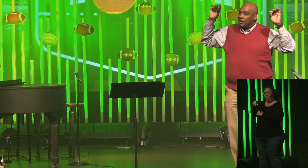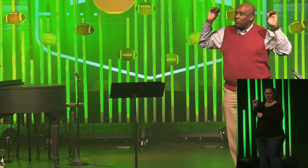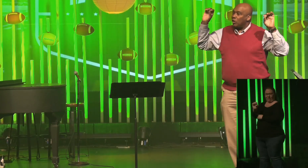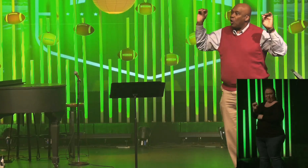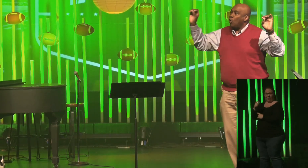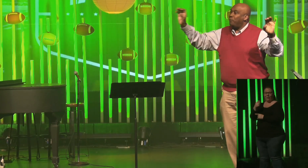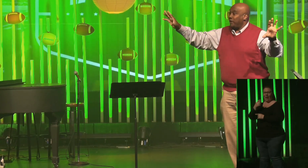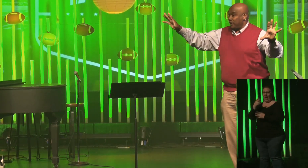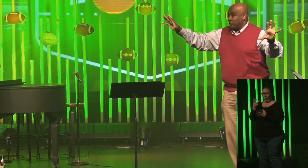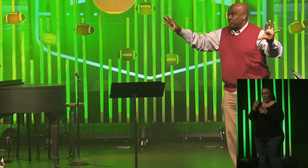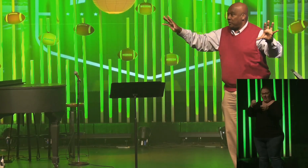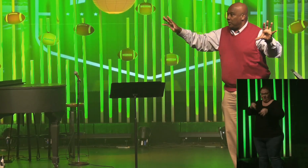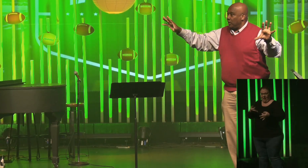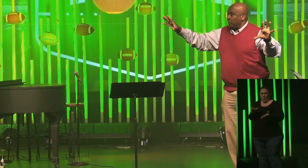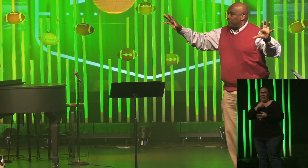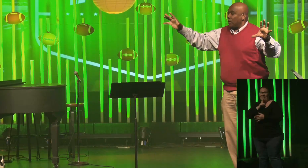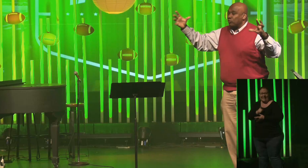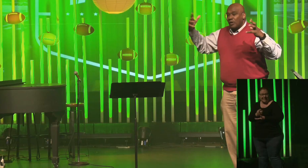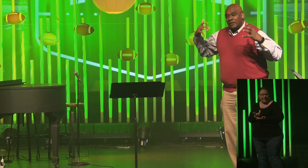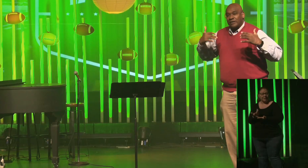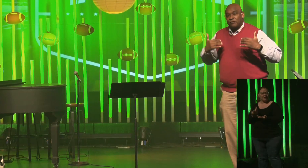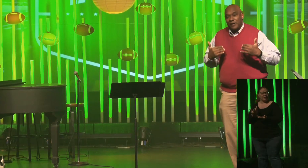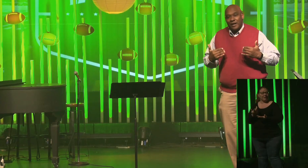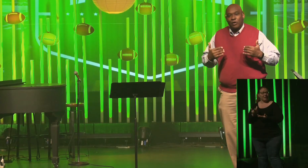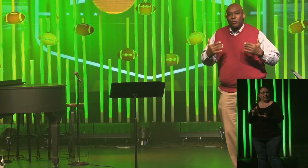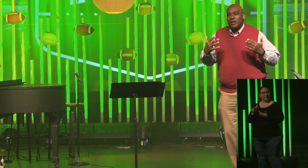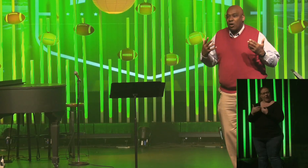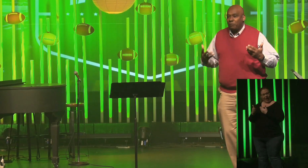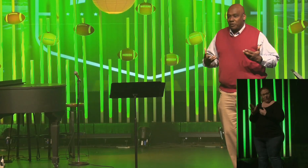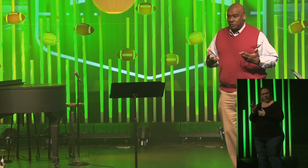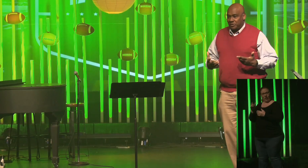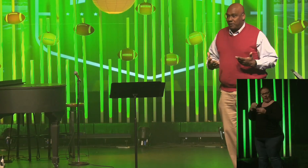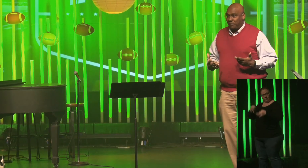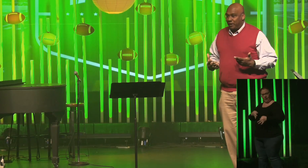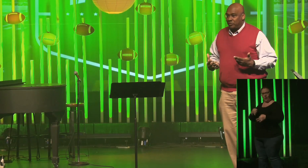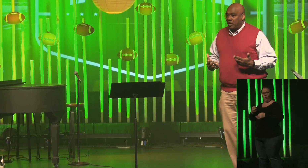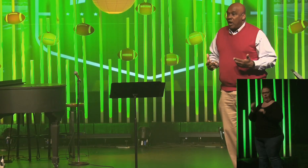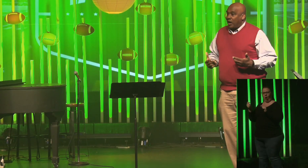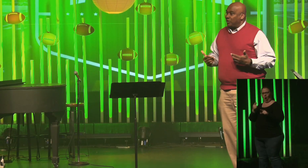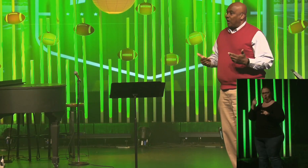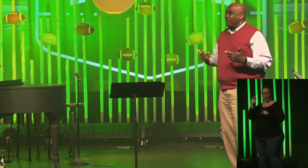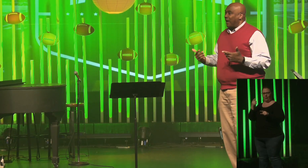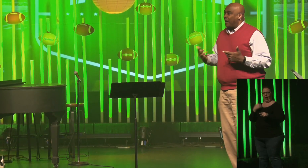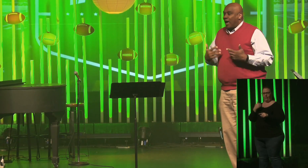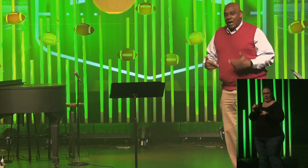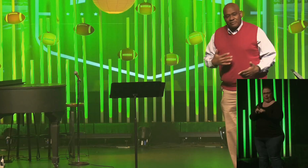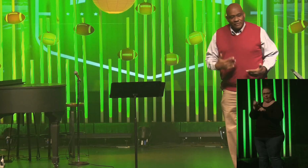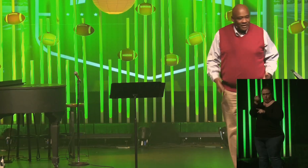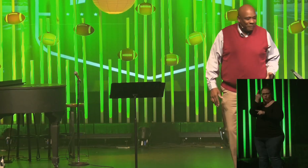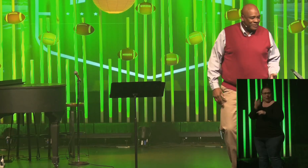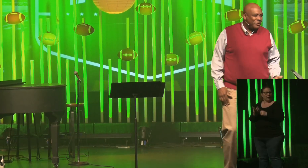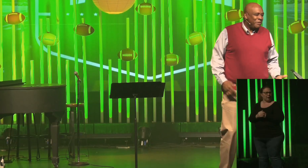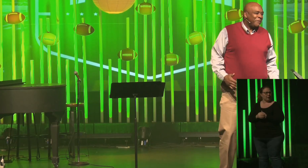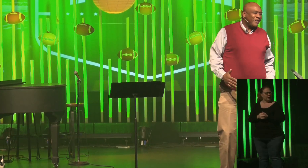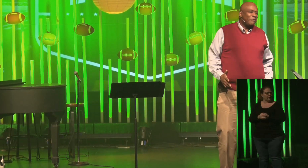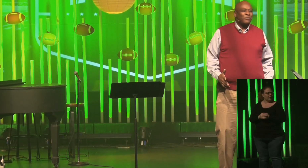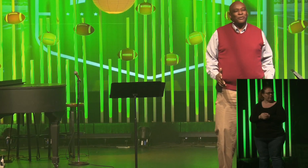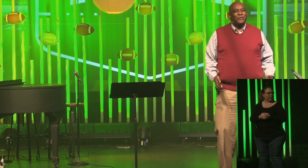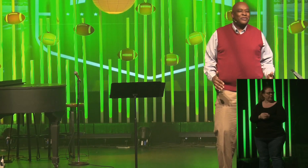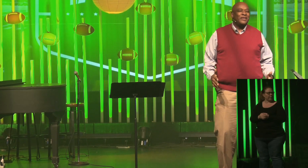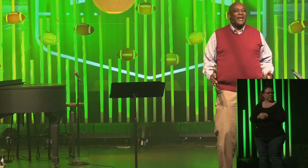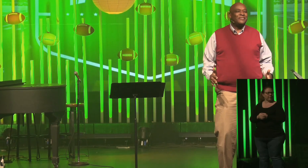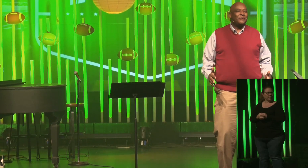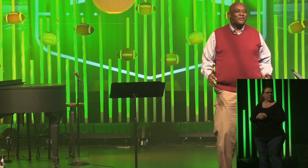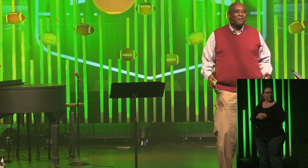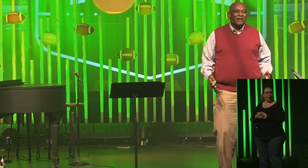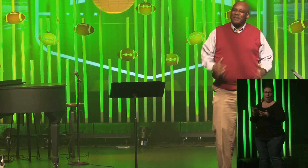wanna tell you what hope is. Because once I define hope, we can all be on the same page. You know, I was thinking about, maybe I'll give a real